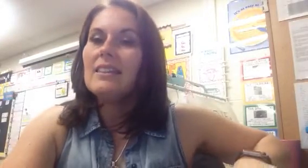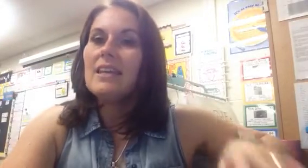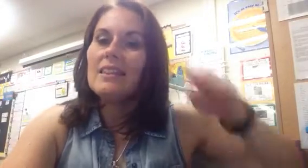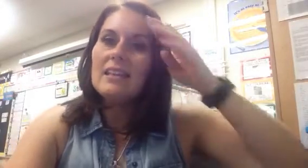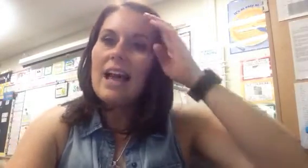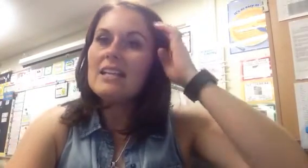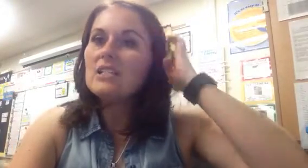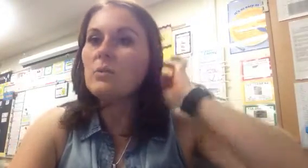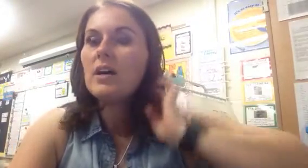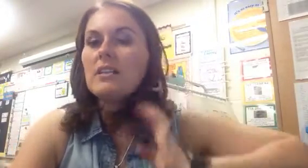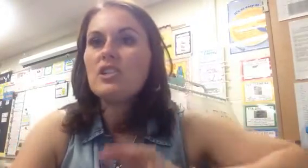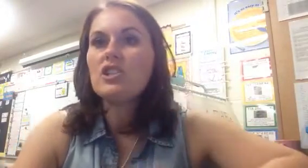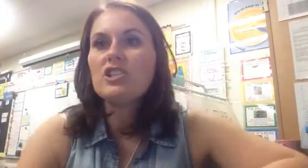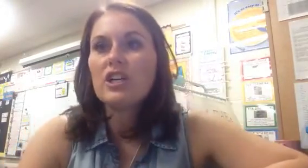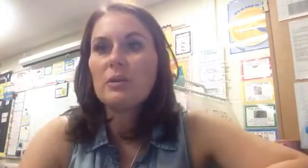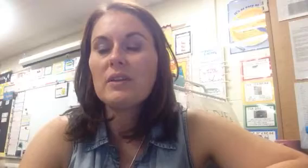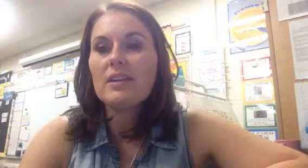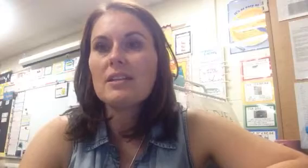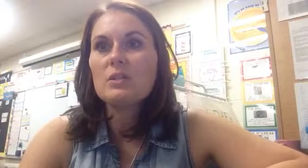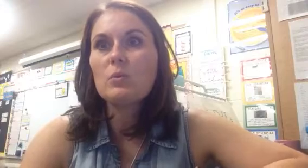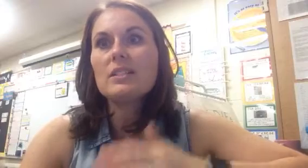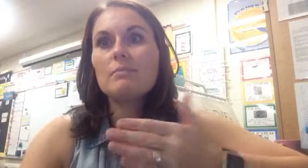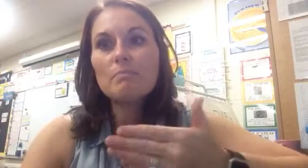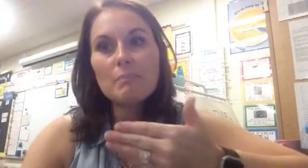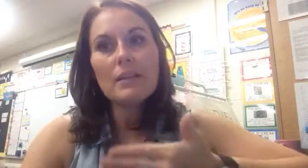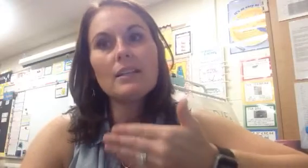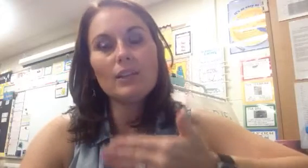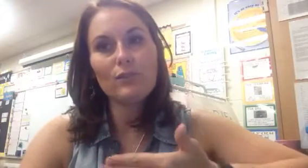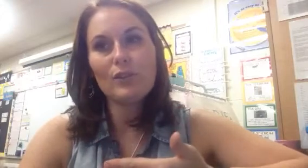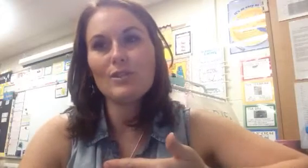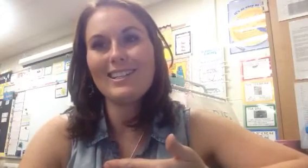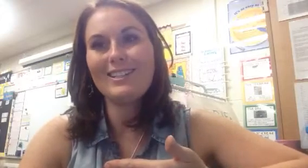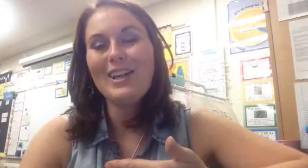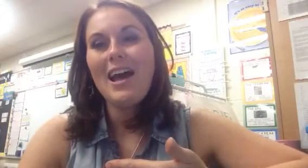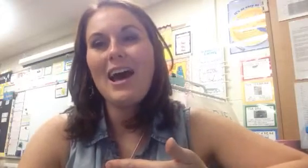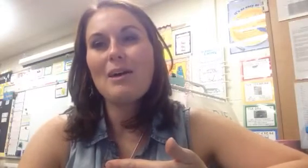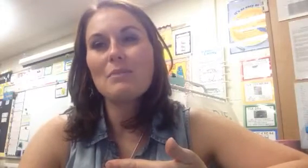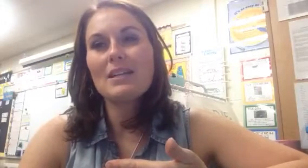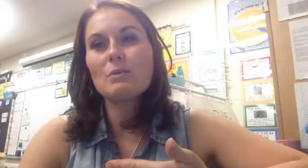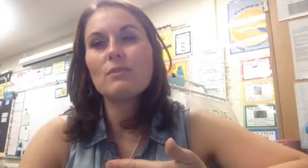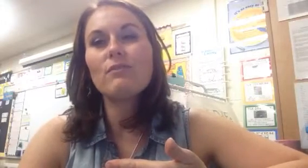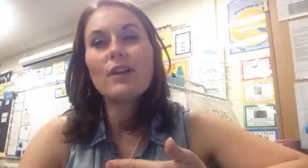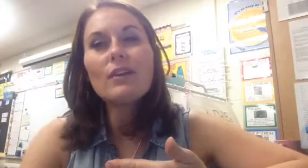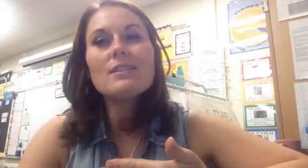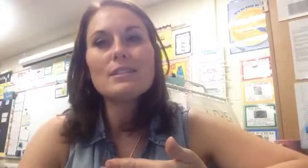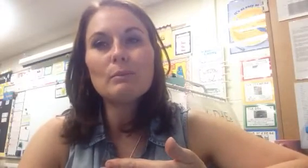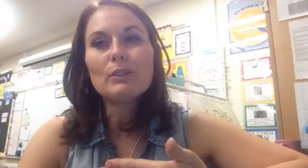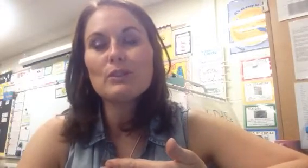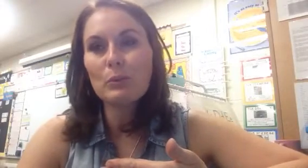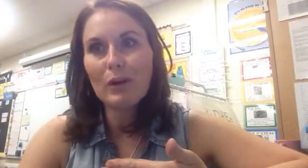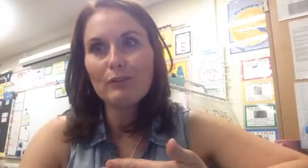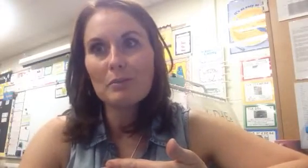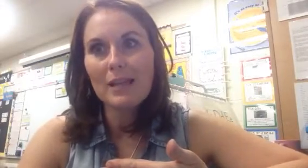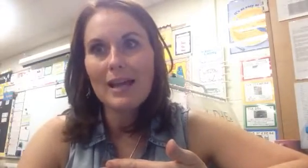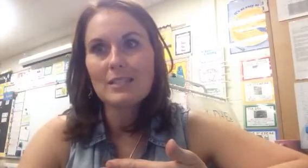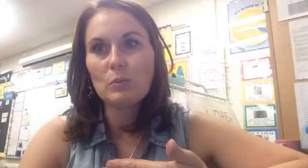Then the last one she shared with us was a bit confusing because it was very similar to one from last